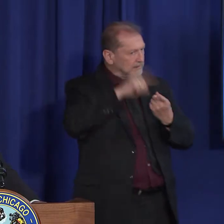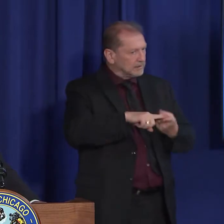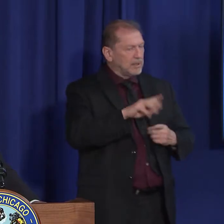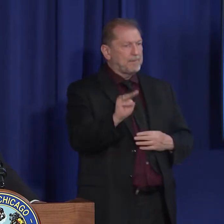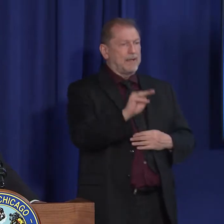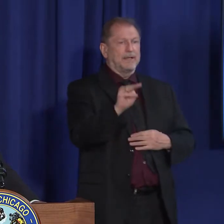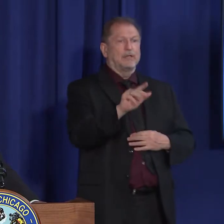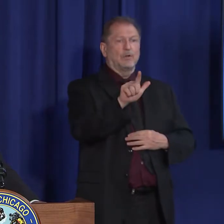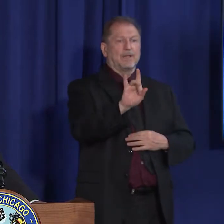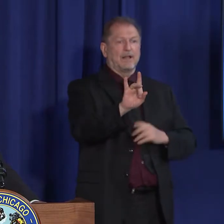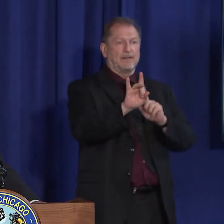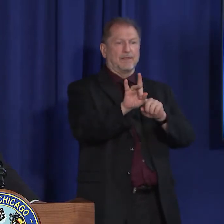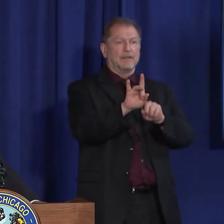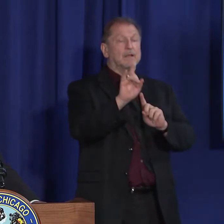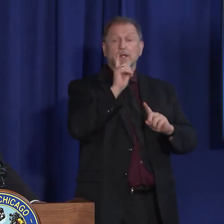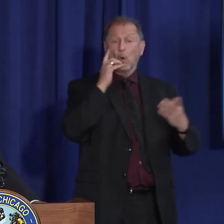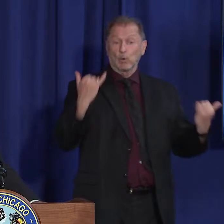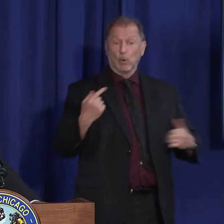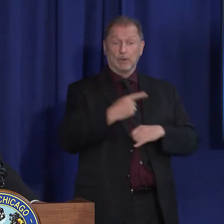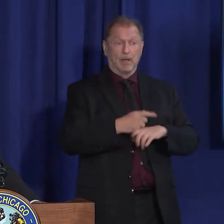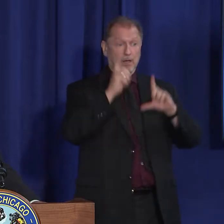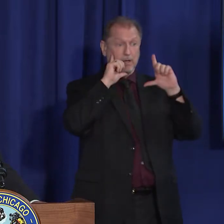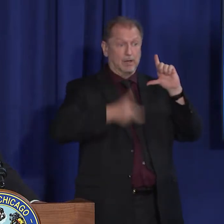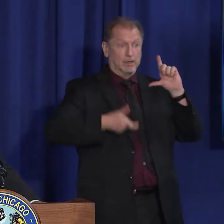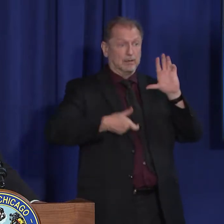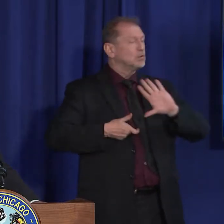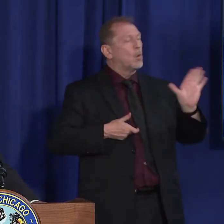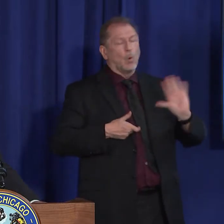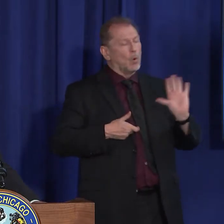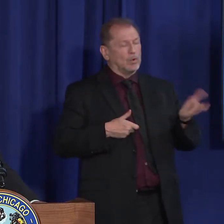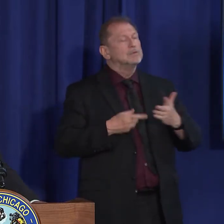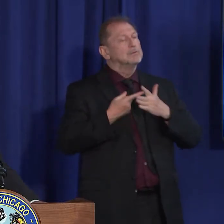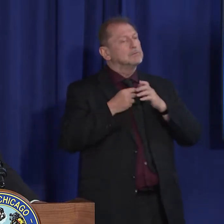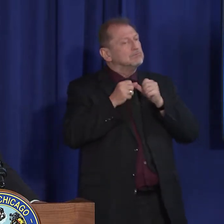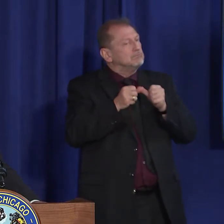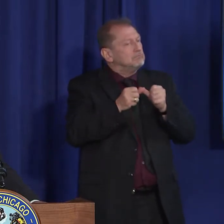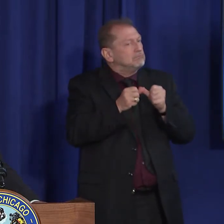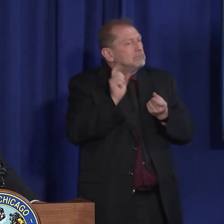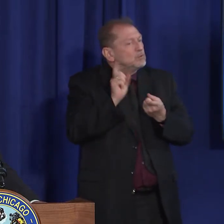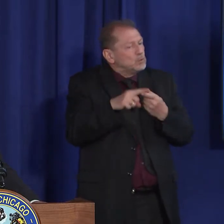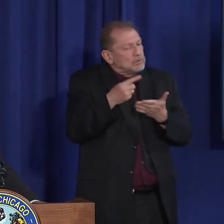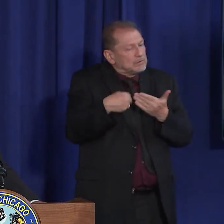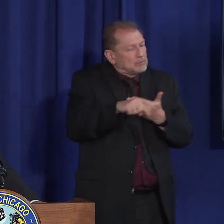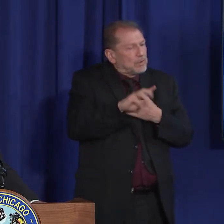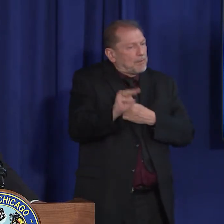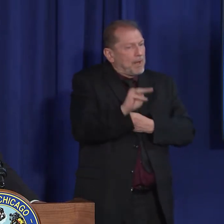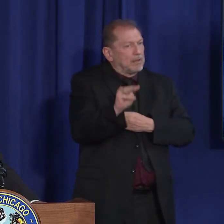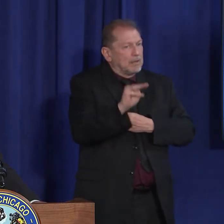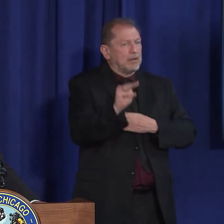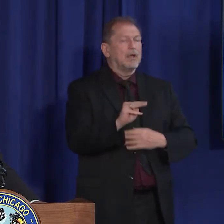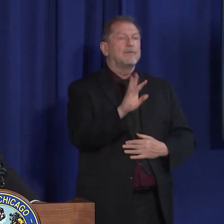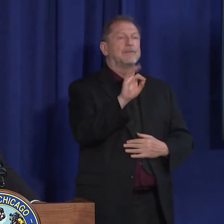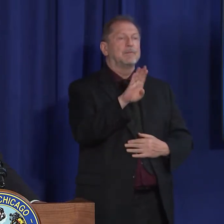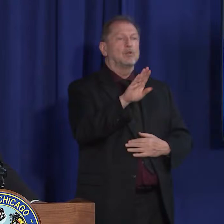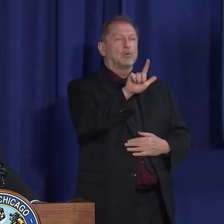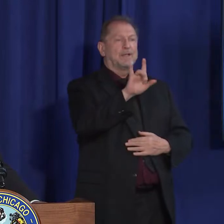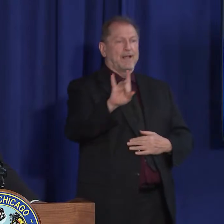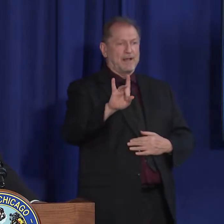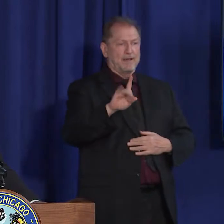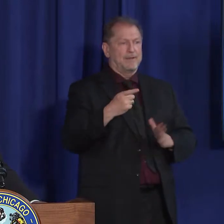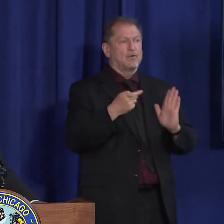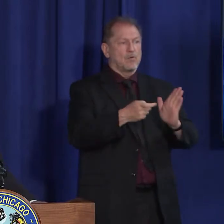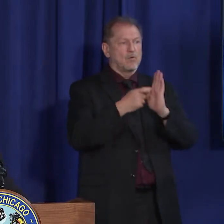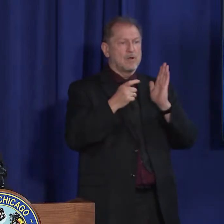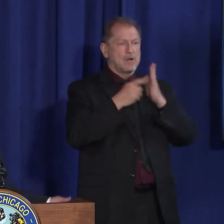We haven't lifted it spontaneously as of today, so that mask mandate indoors remains in full force and